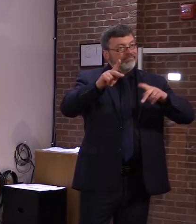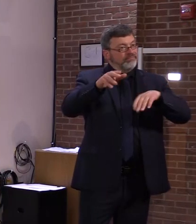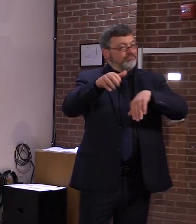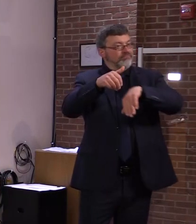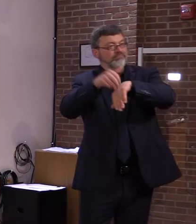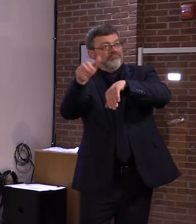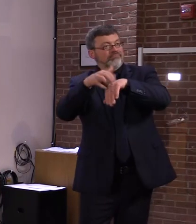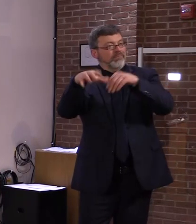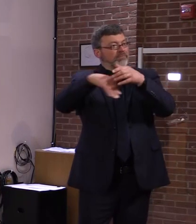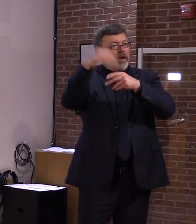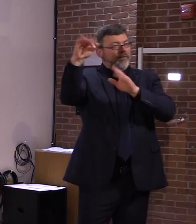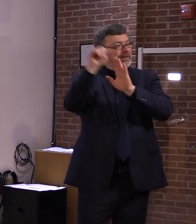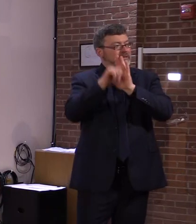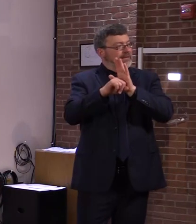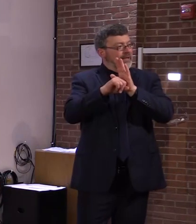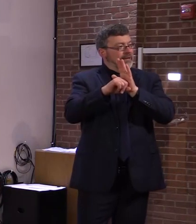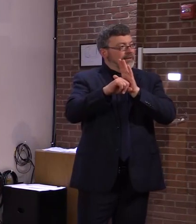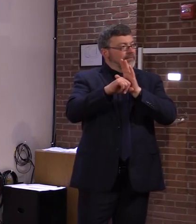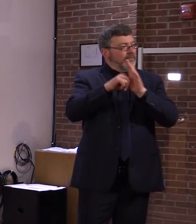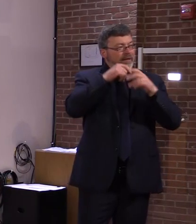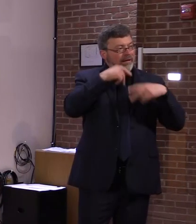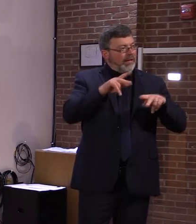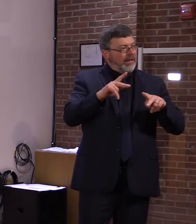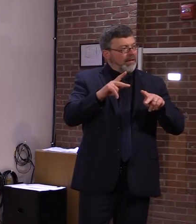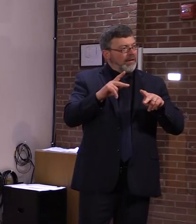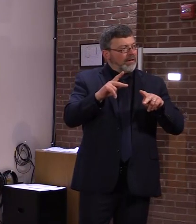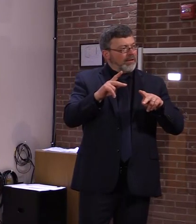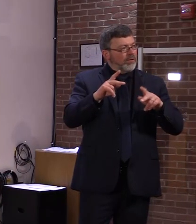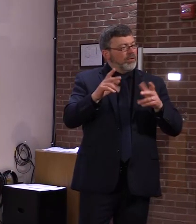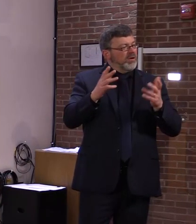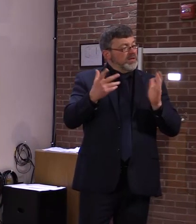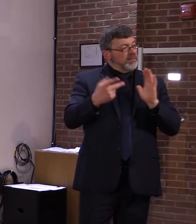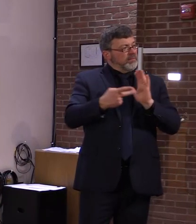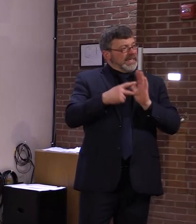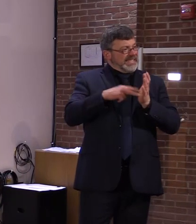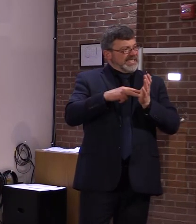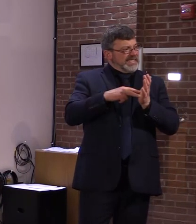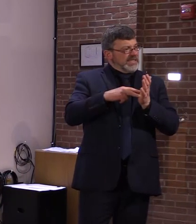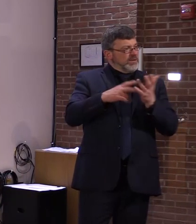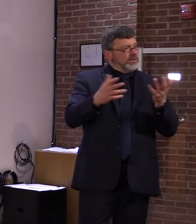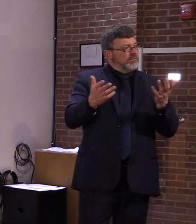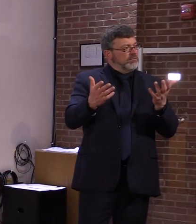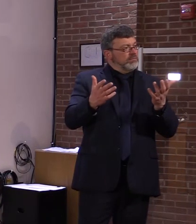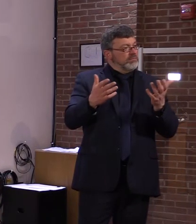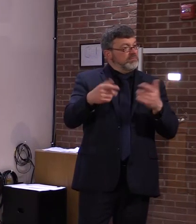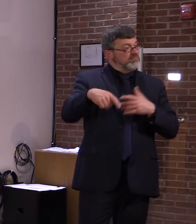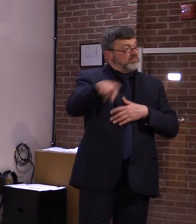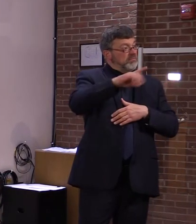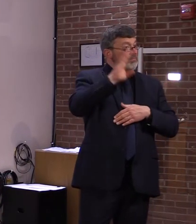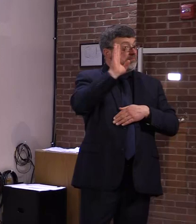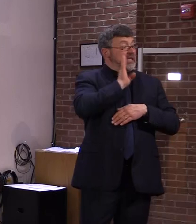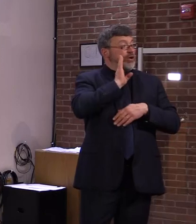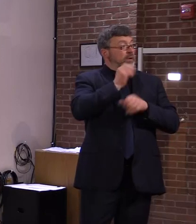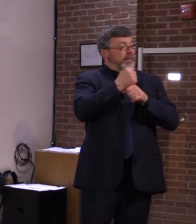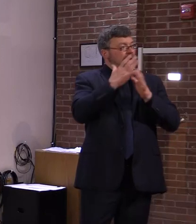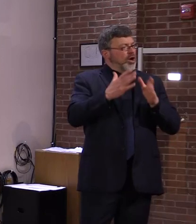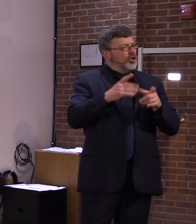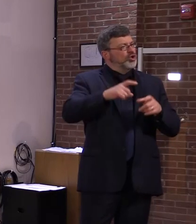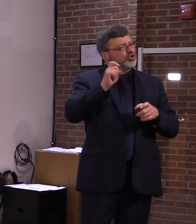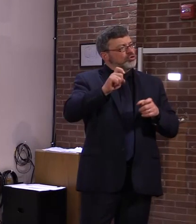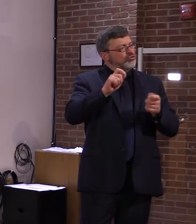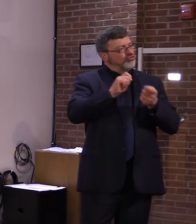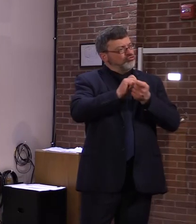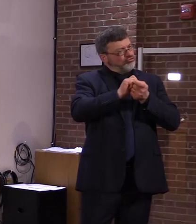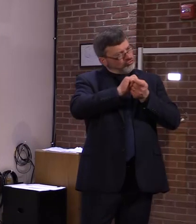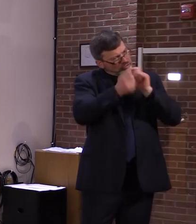able to ship their beer to any state that allows that ships beer to Vermont. And I wondered what